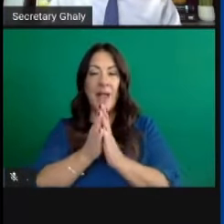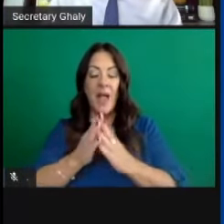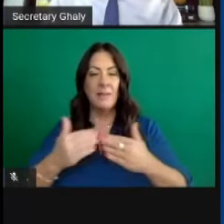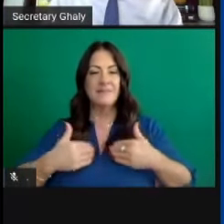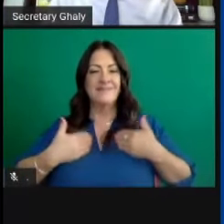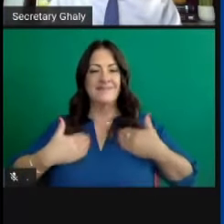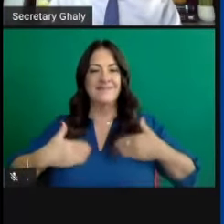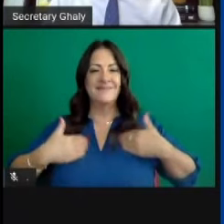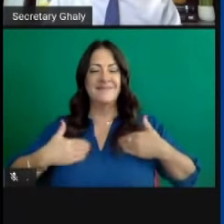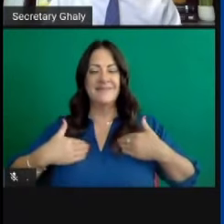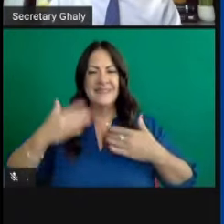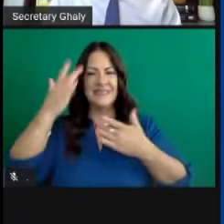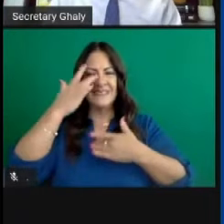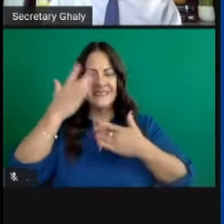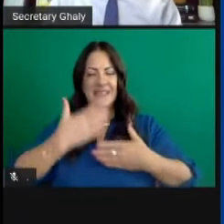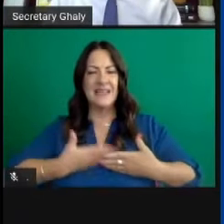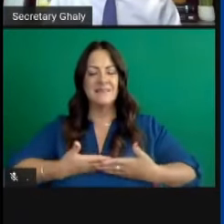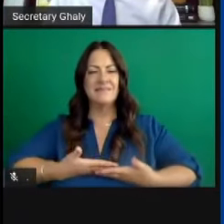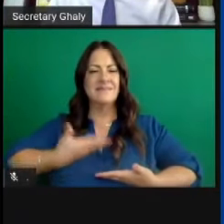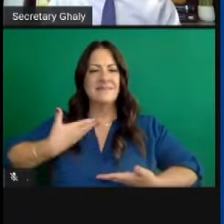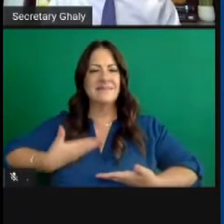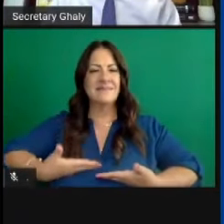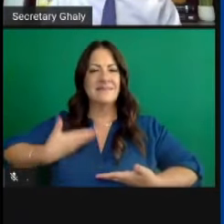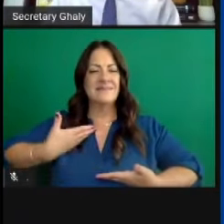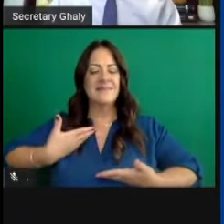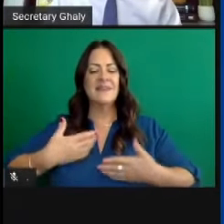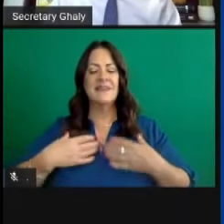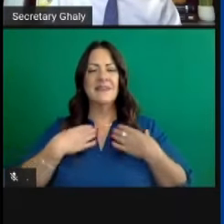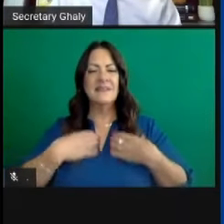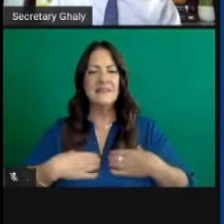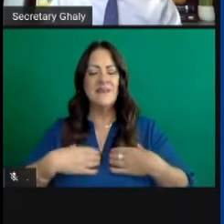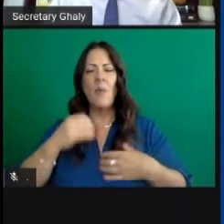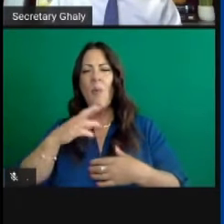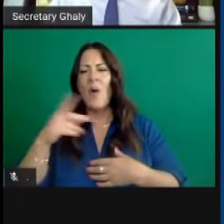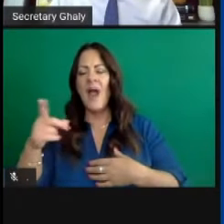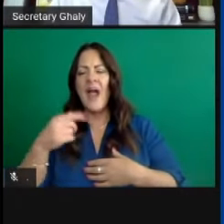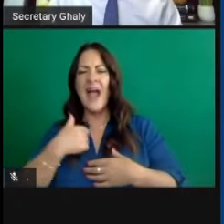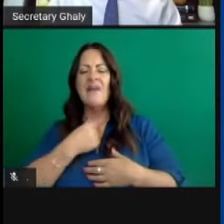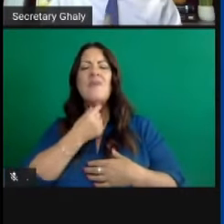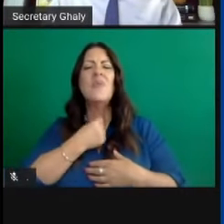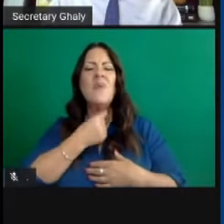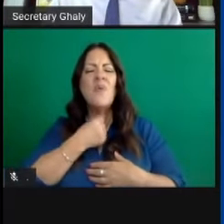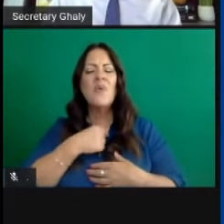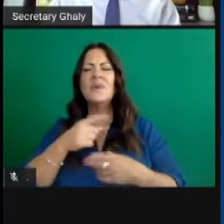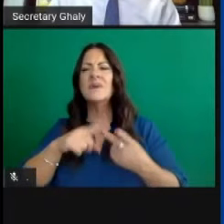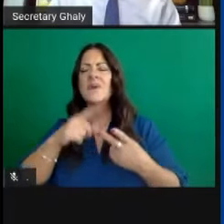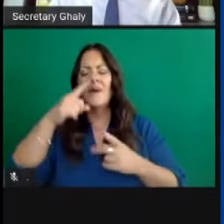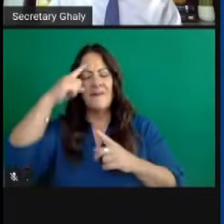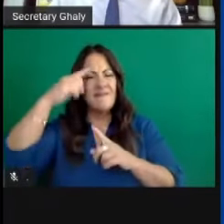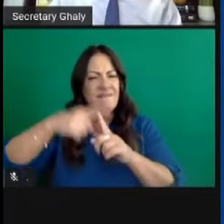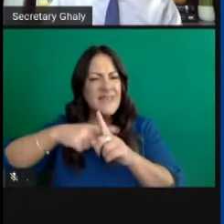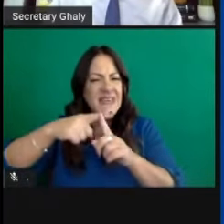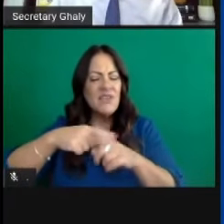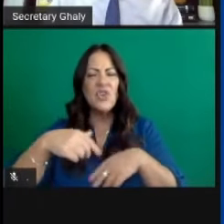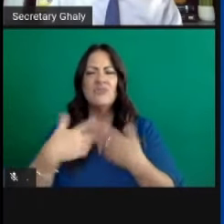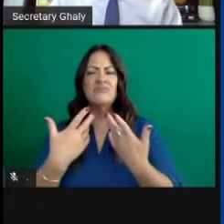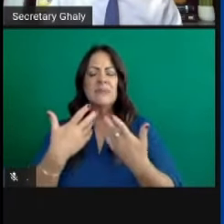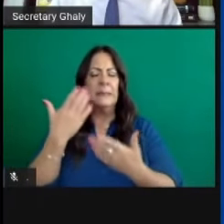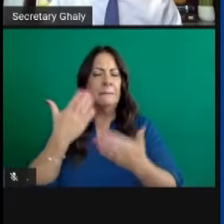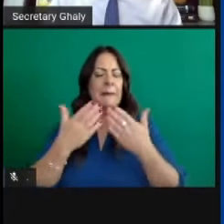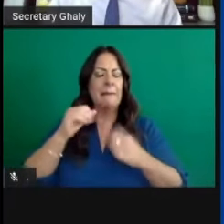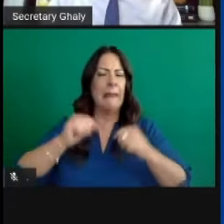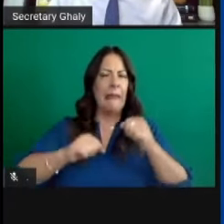not COVID, just the question of, well, is that sore throat? Is that mild fever COVID? Encourage people to get tested,